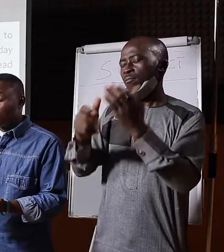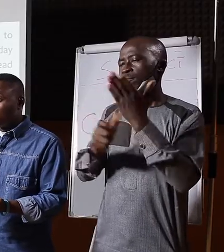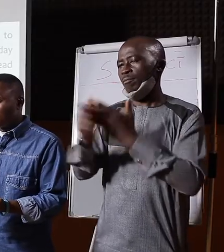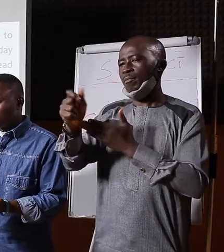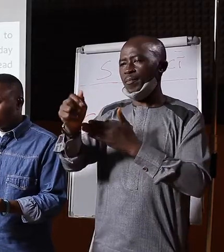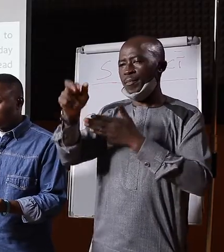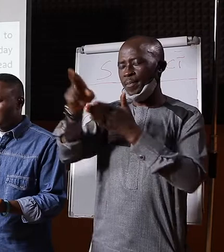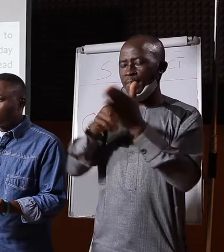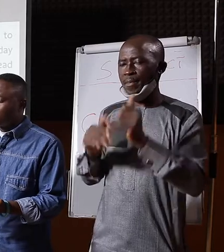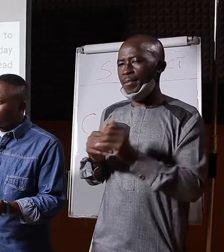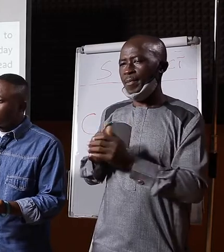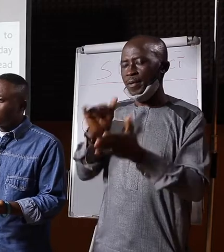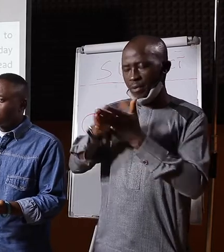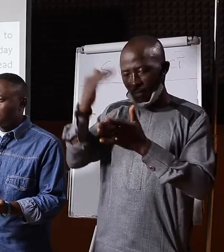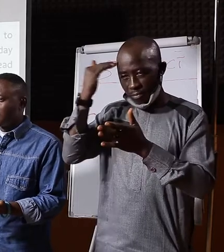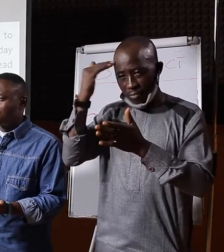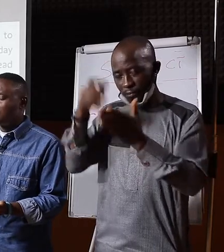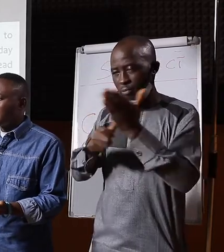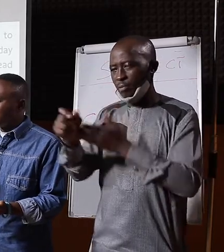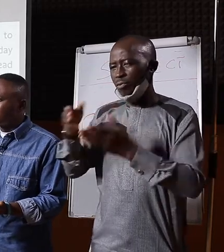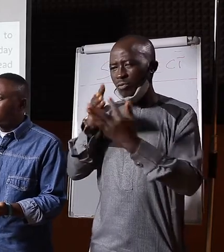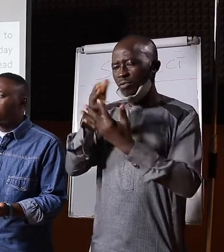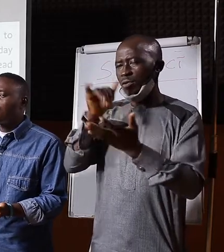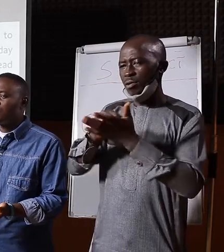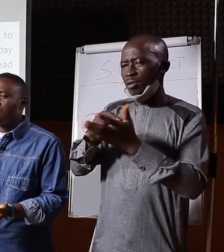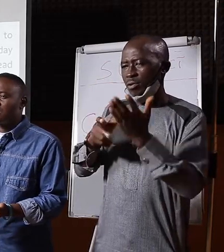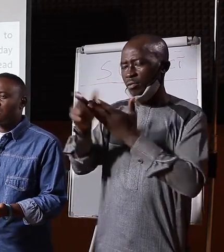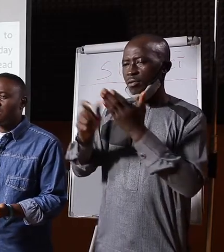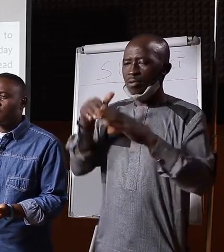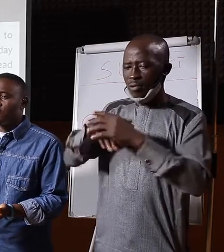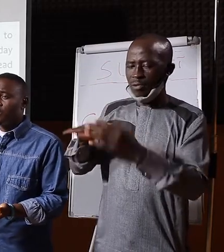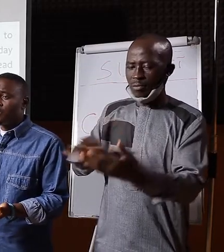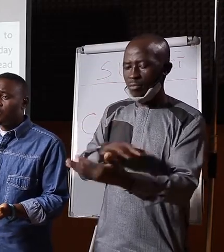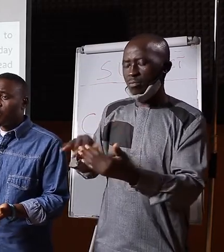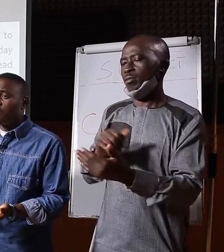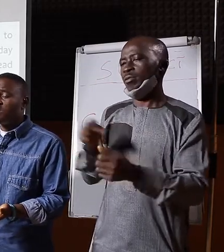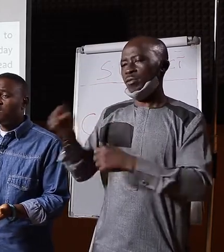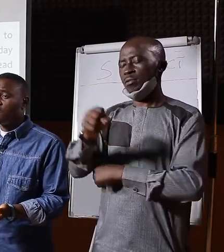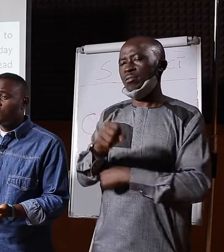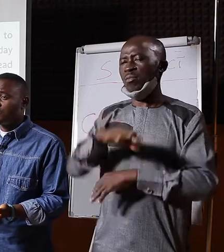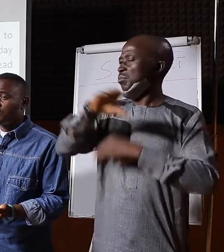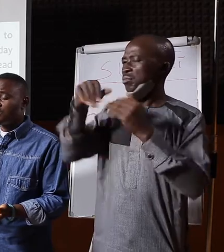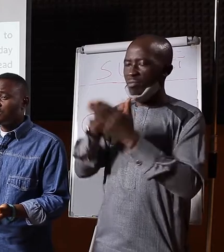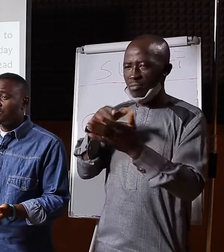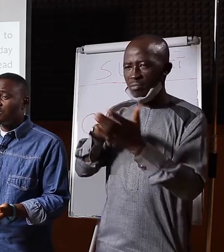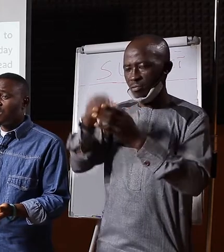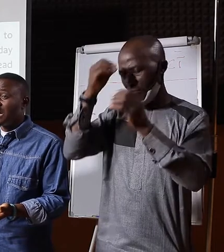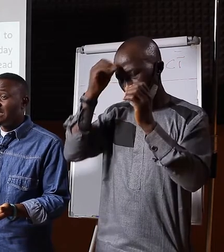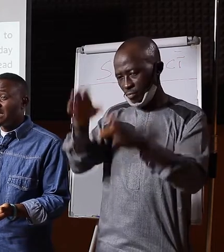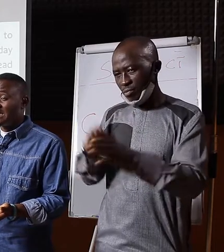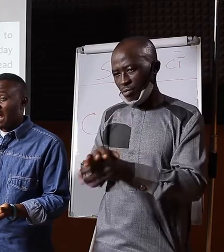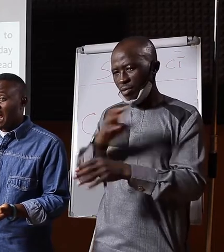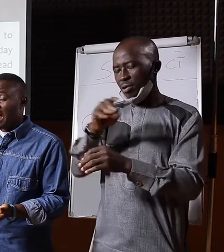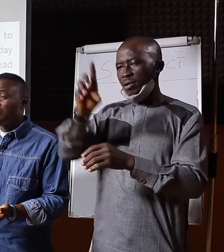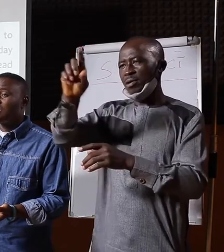reader, from your memory card through what? The card reader into the computer system. So all of these informations